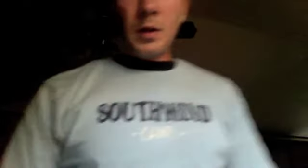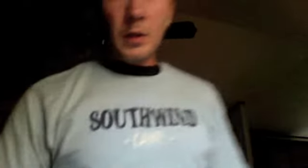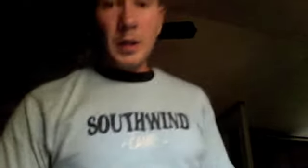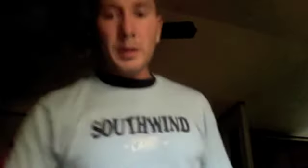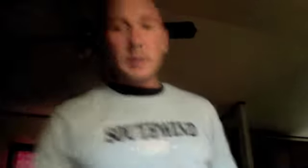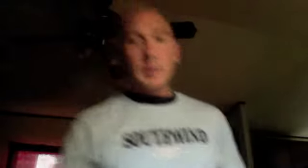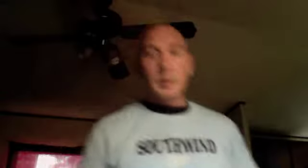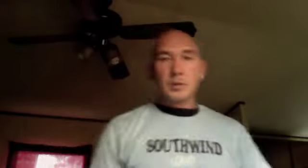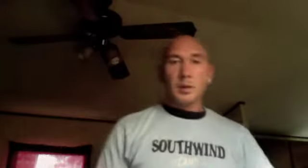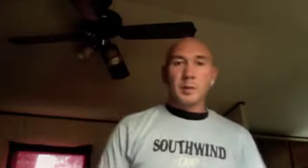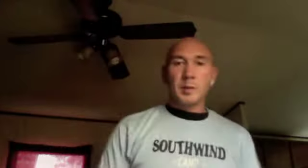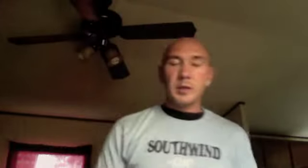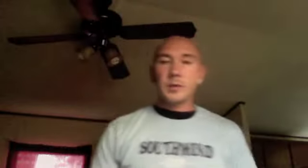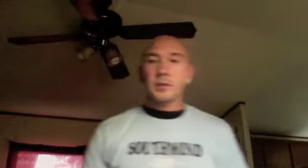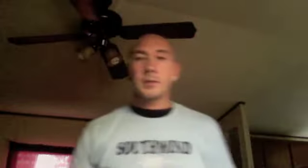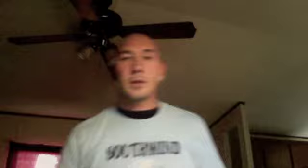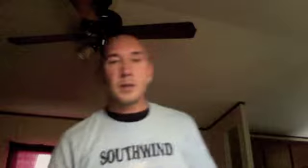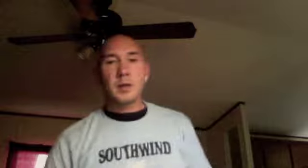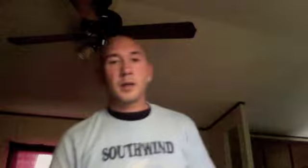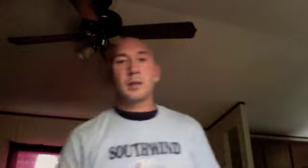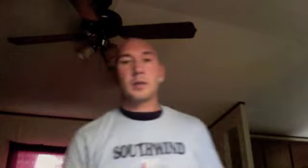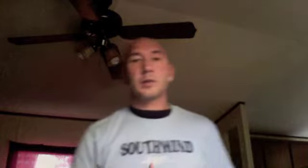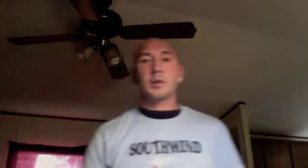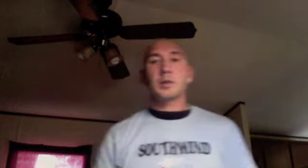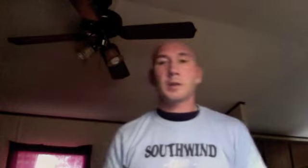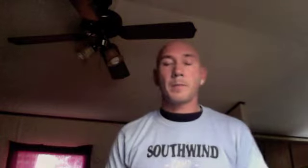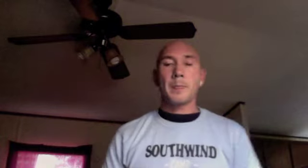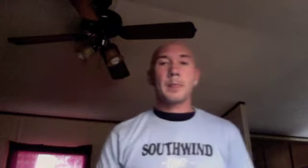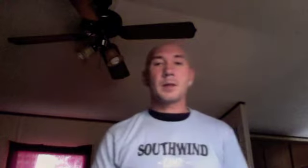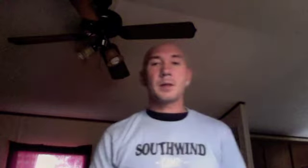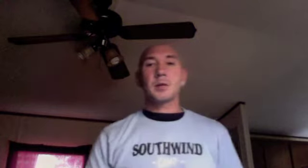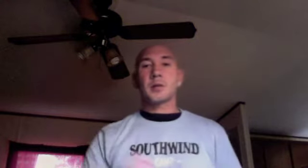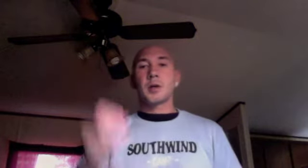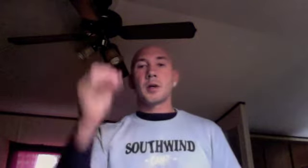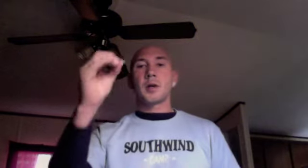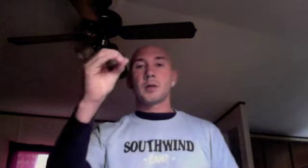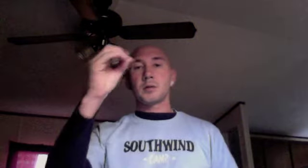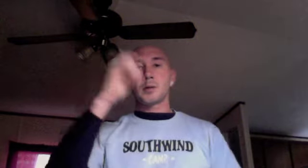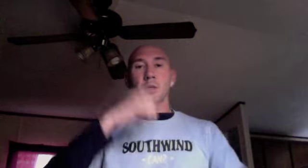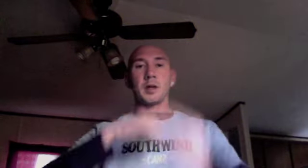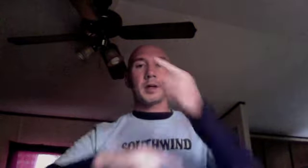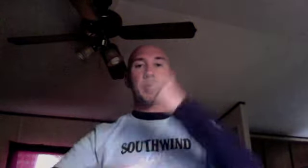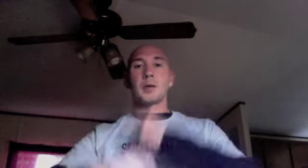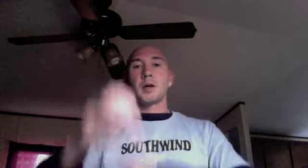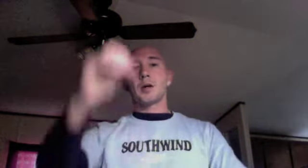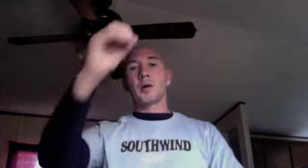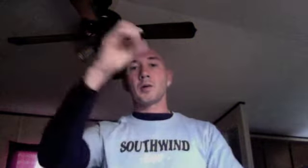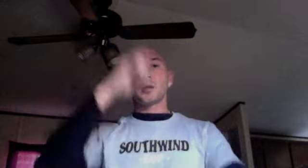Okay, this is O Come Emmanuel, the instructions. It goes, O